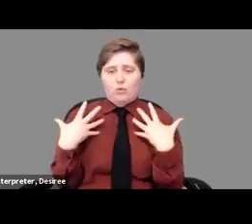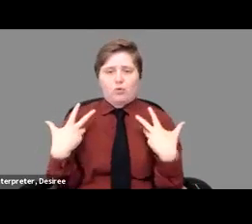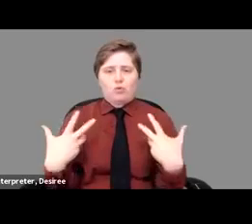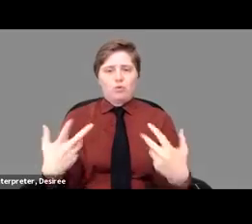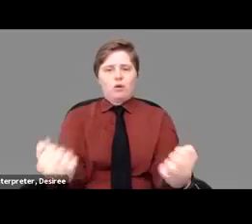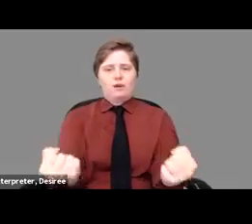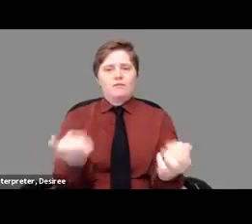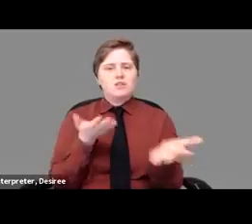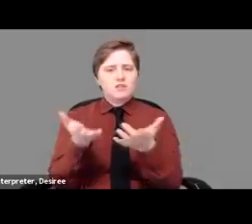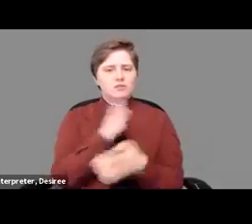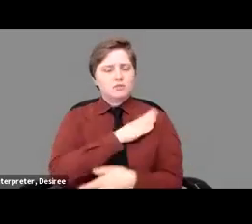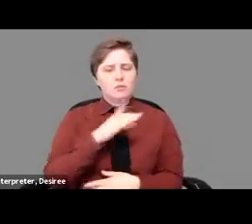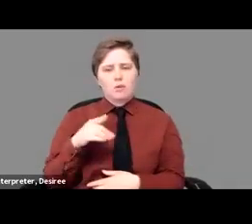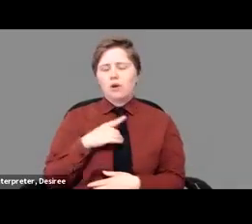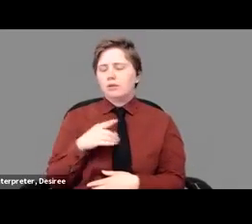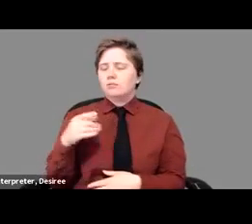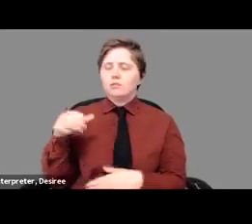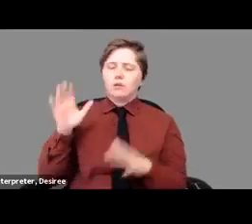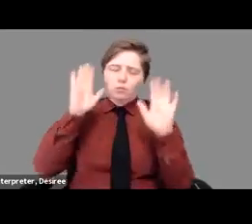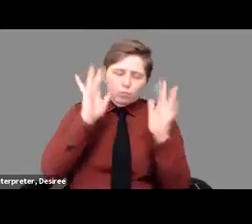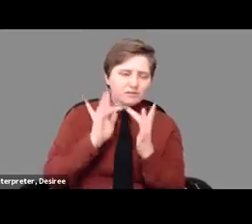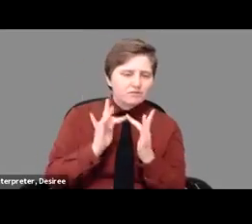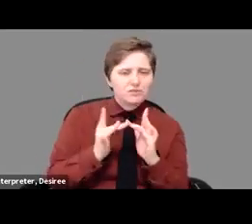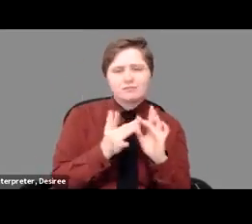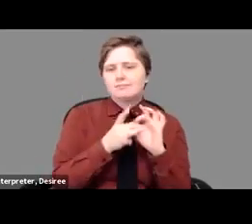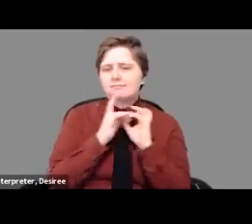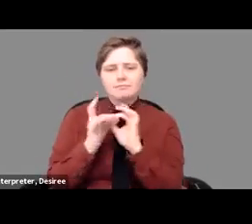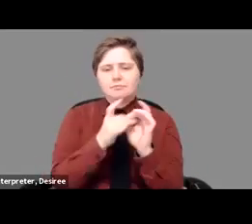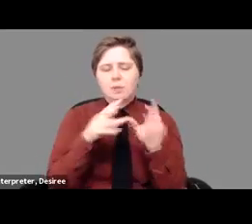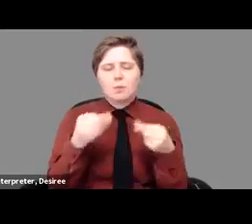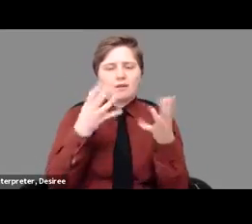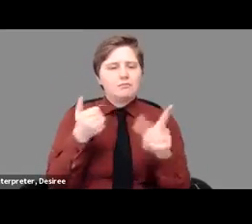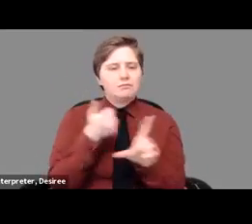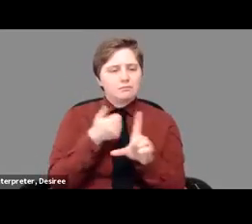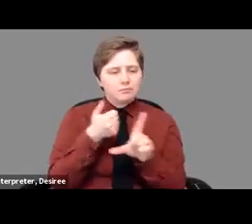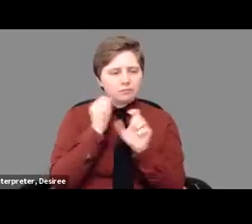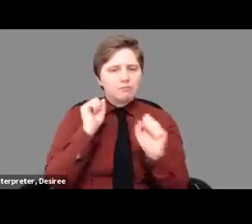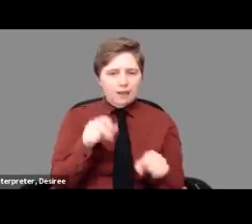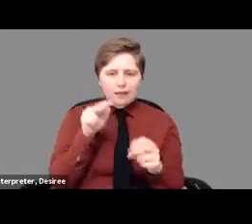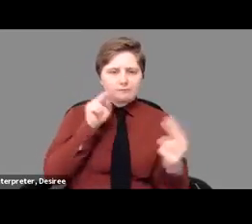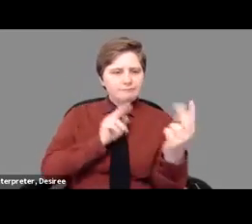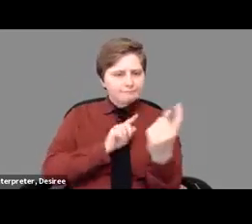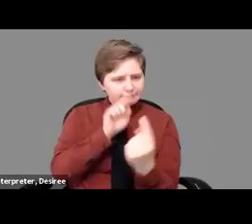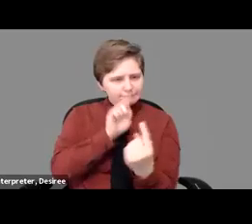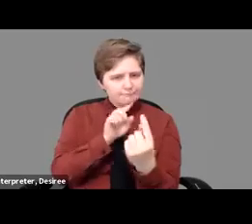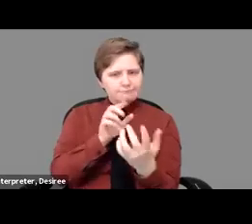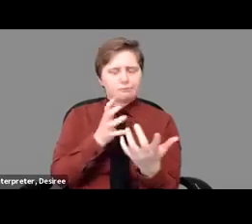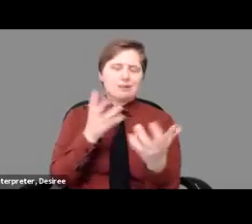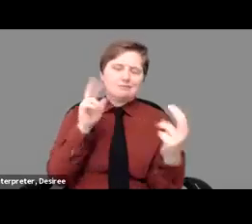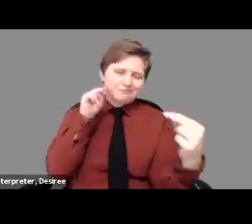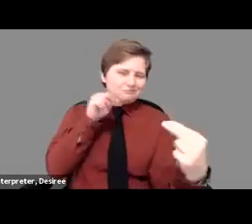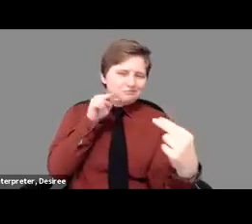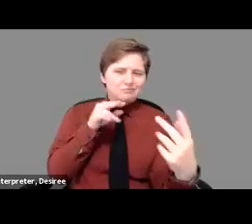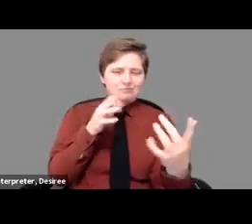a great network of providers who are able to see people.